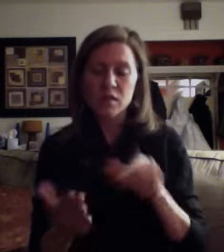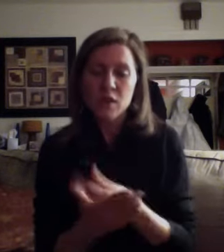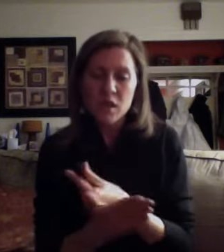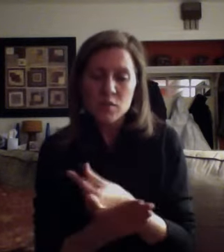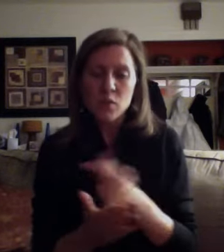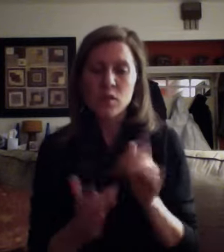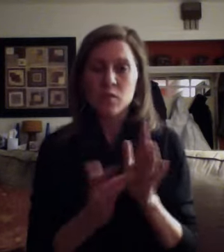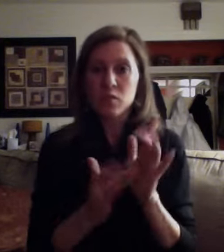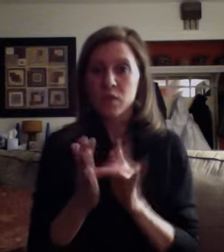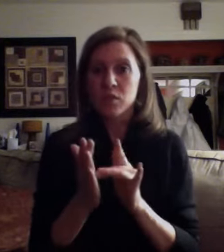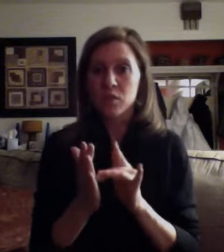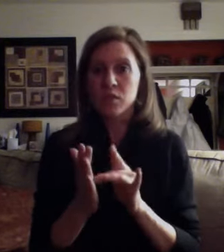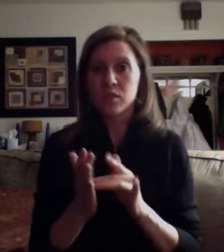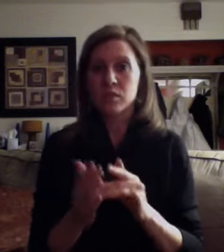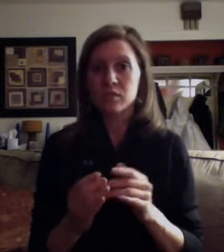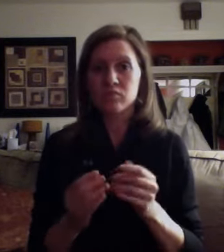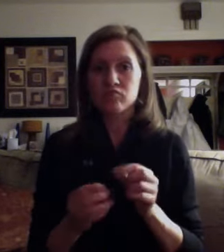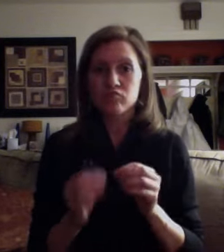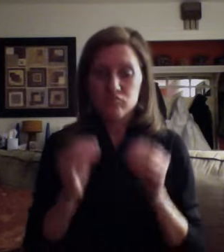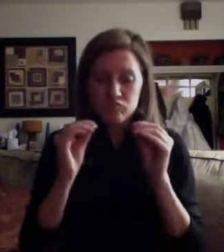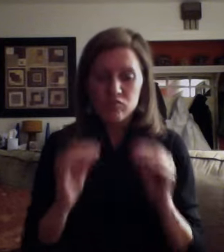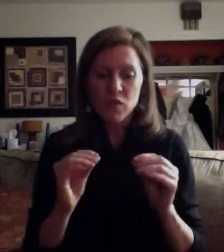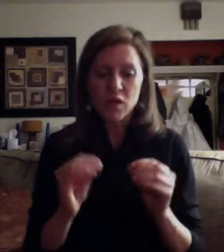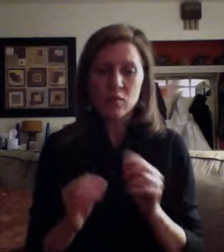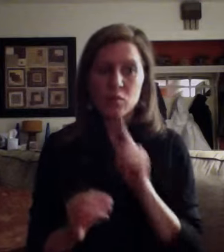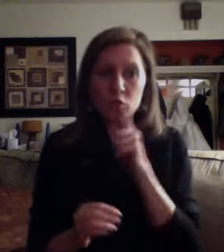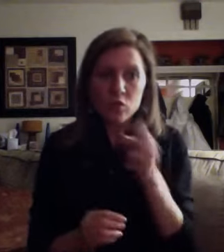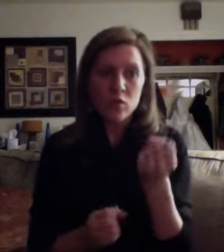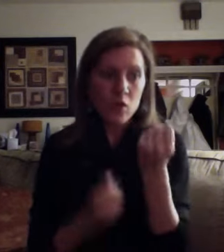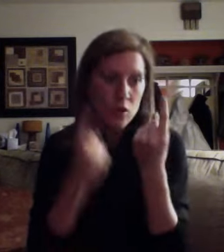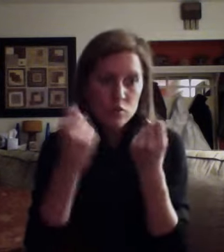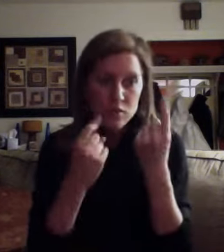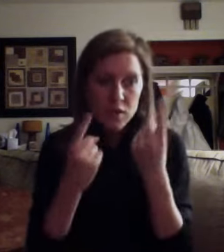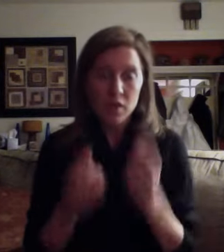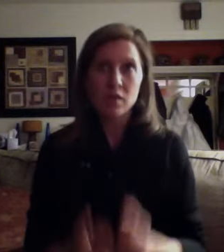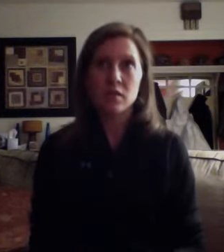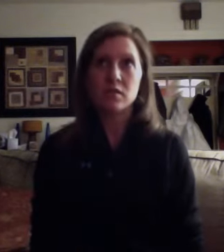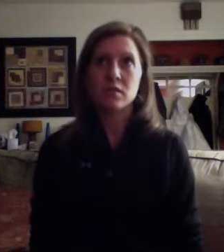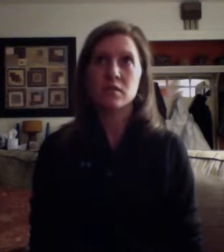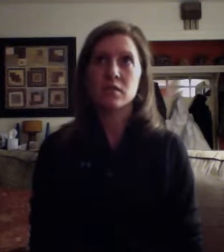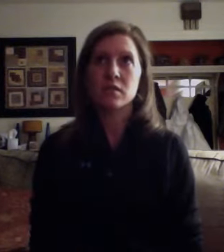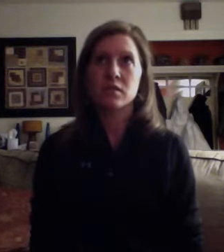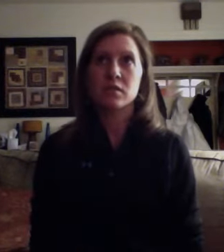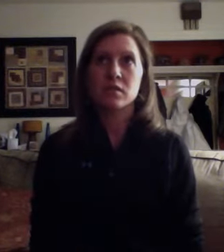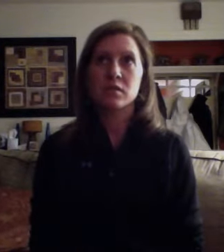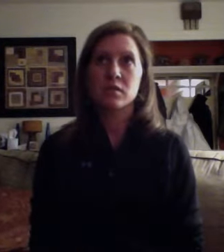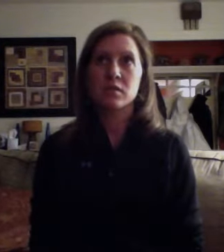And so next, I read over the materials quickly, trying to figure out one big major